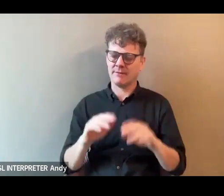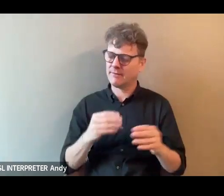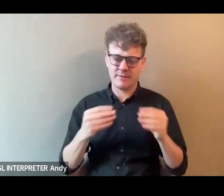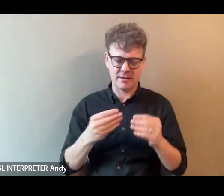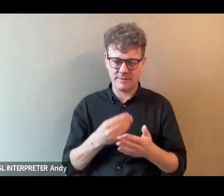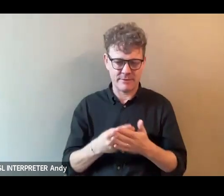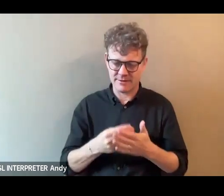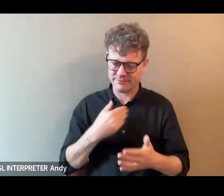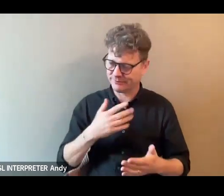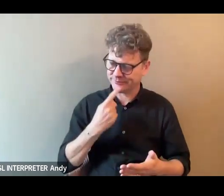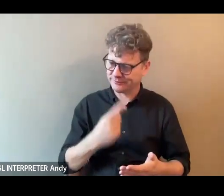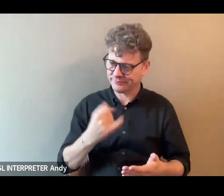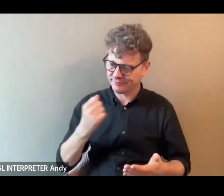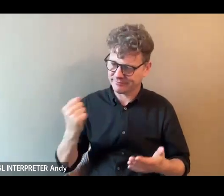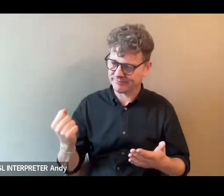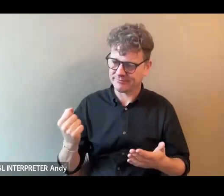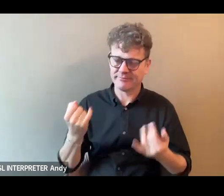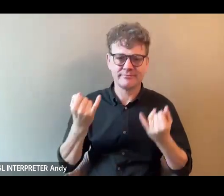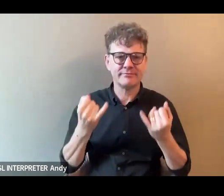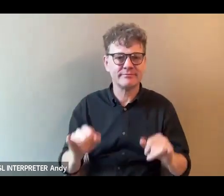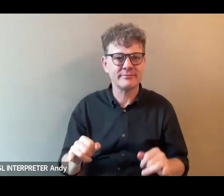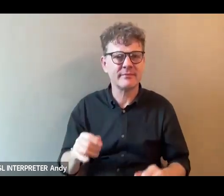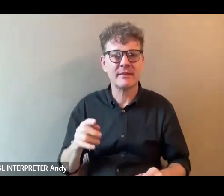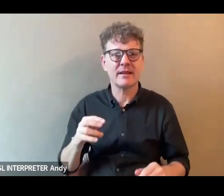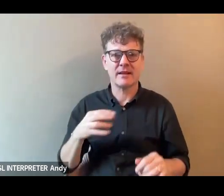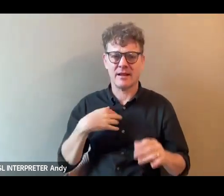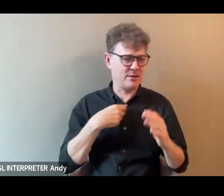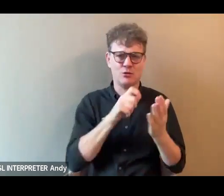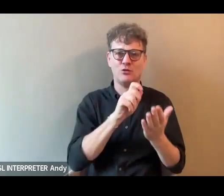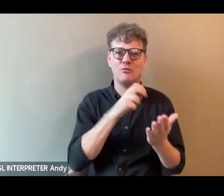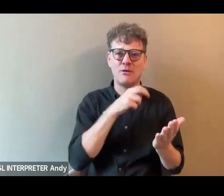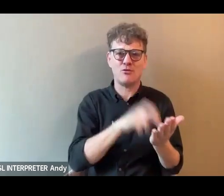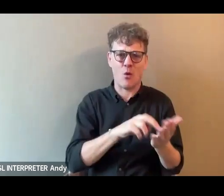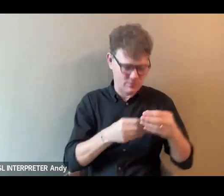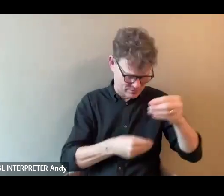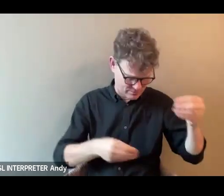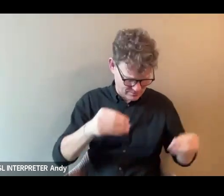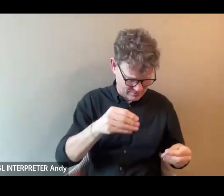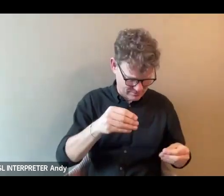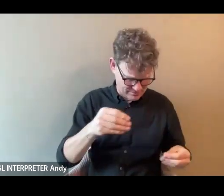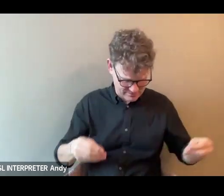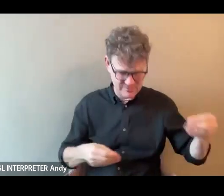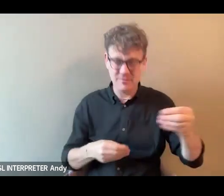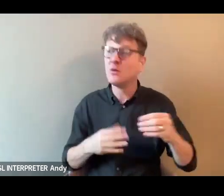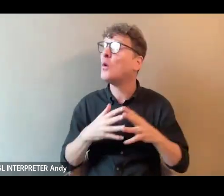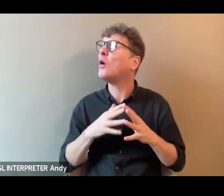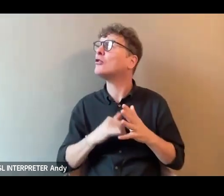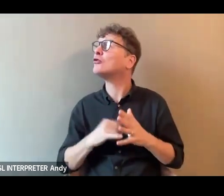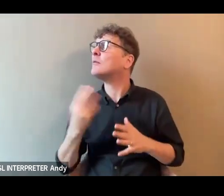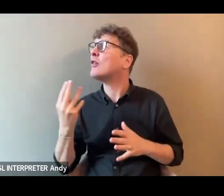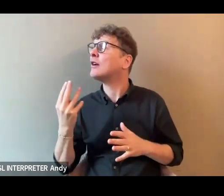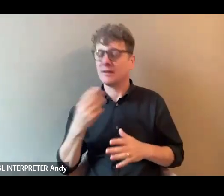flexible fund three, what I'm talking about. I think I've lost track of my notes. No, I've got to do the right way around. Workstream 3. Workstream